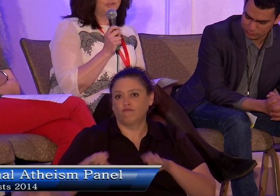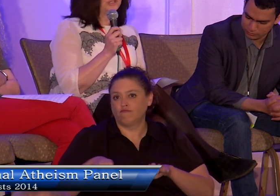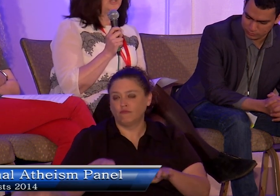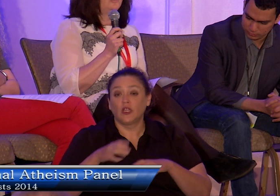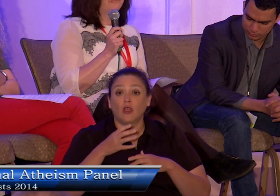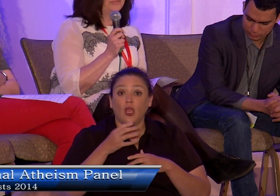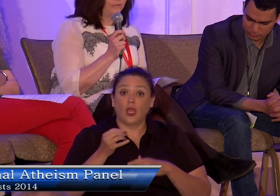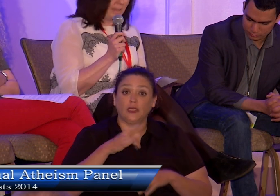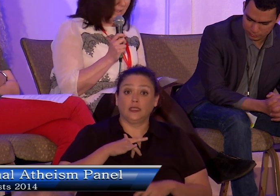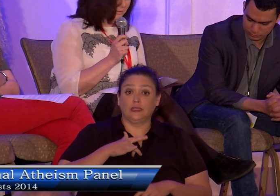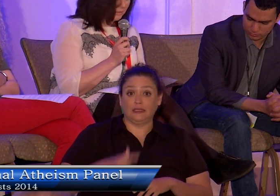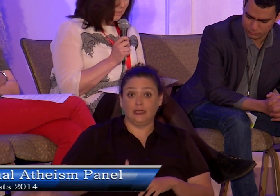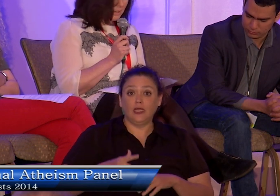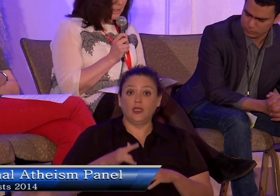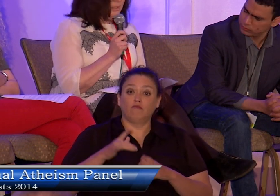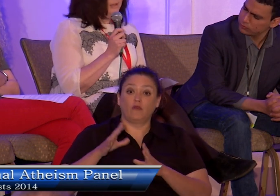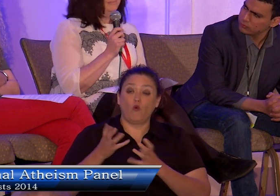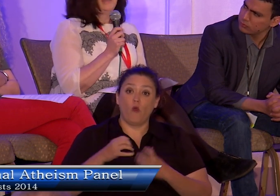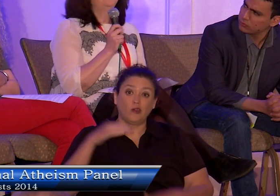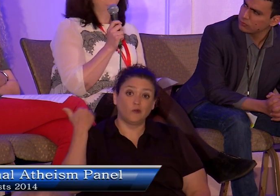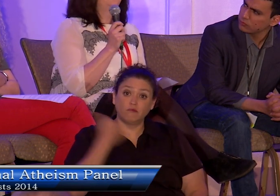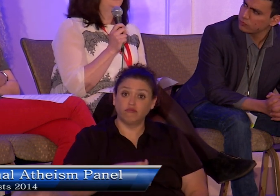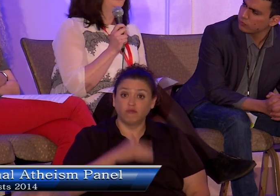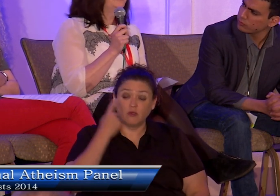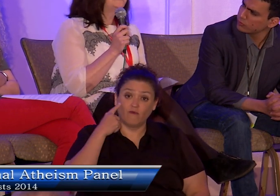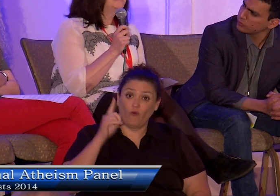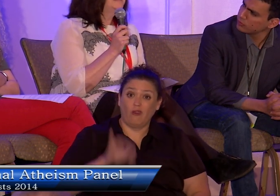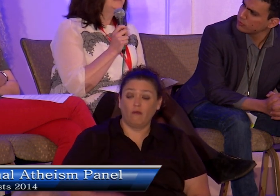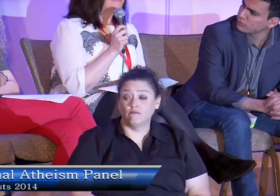is usually off with your head. I don't know